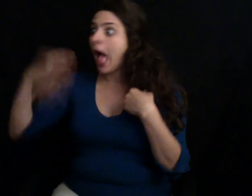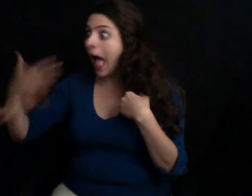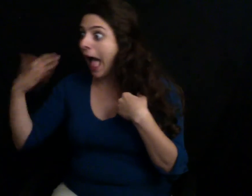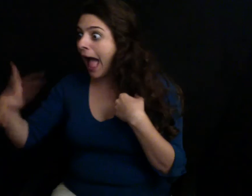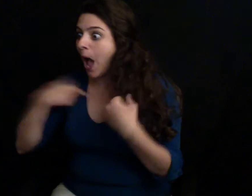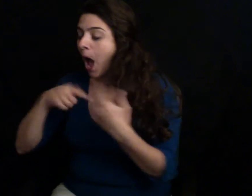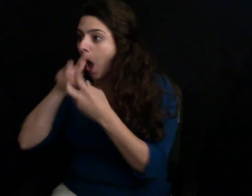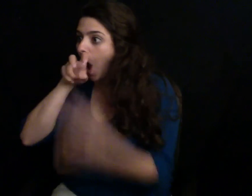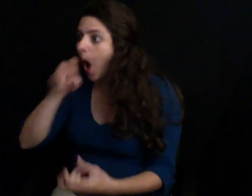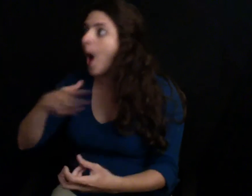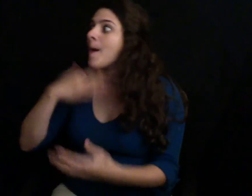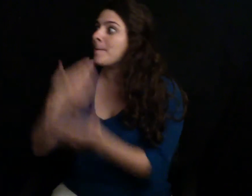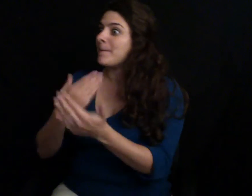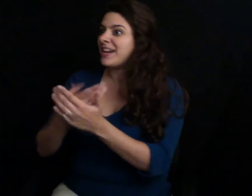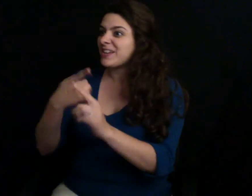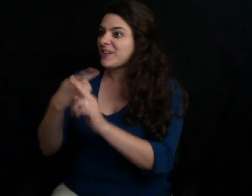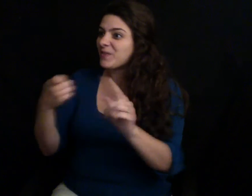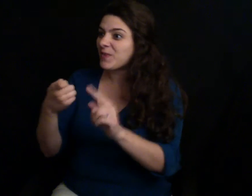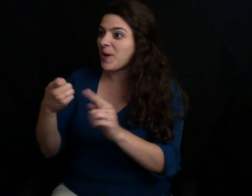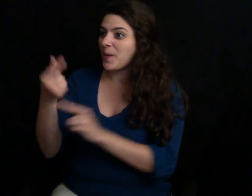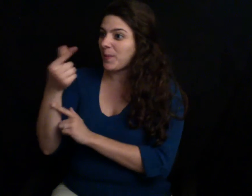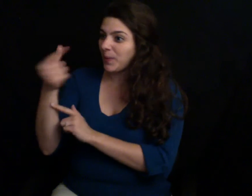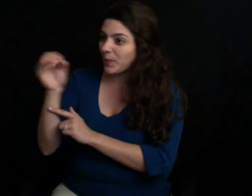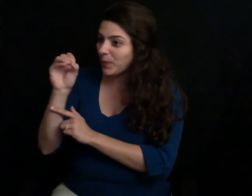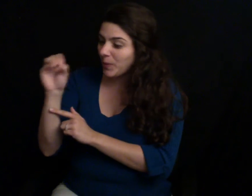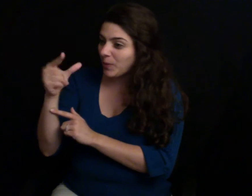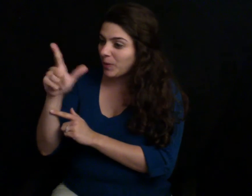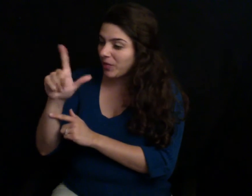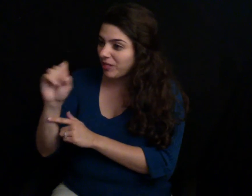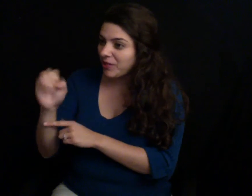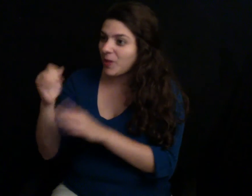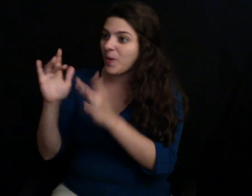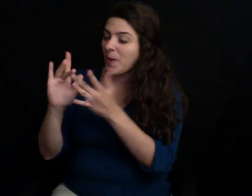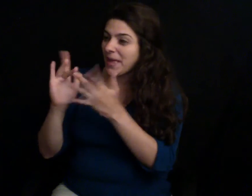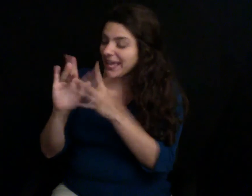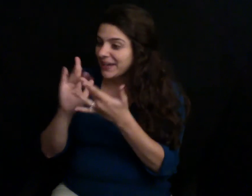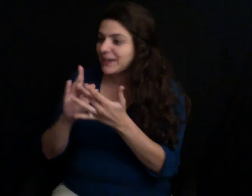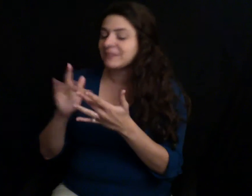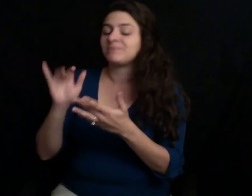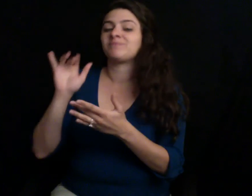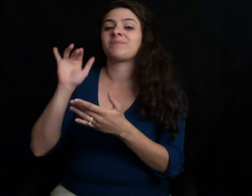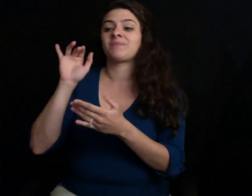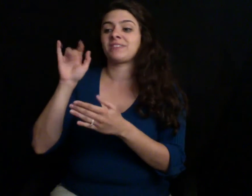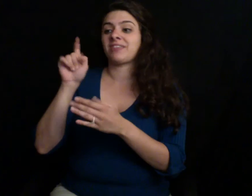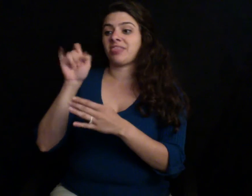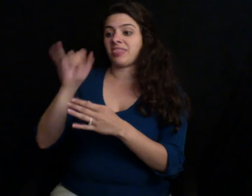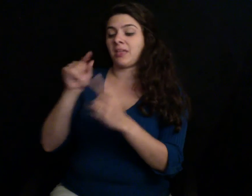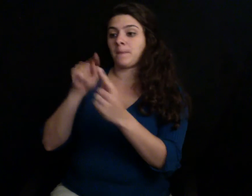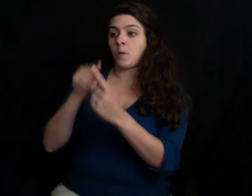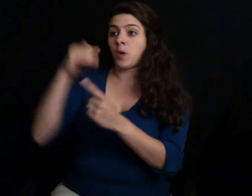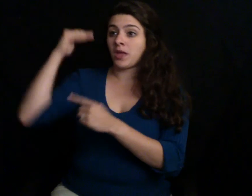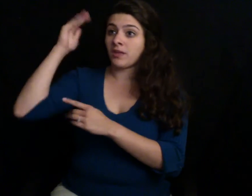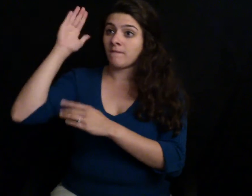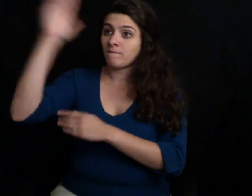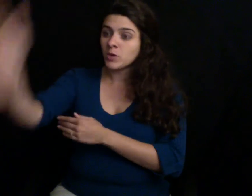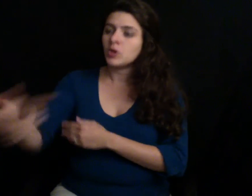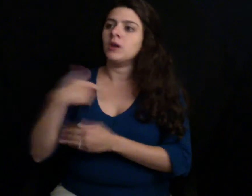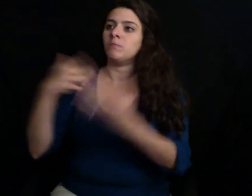then from there, I just wanted to get a bigger check every month. So I just would hustle and just get my numbers